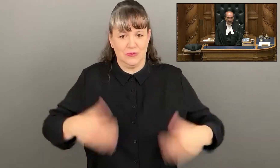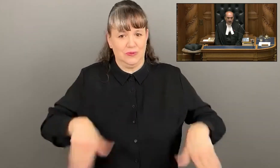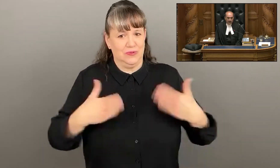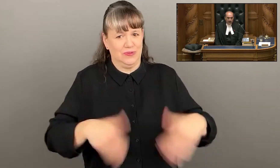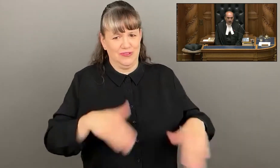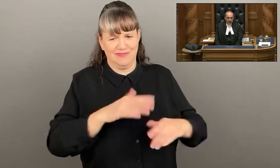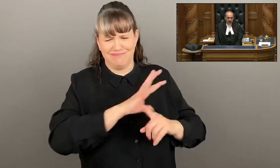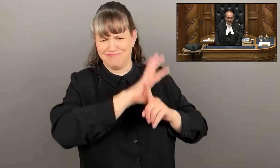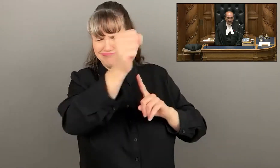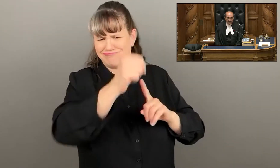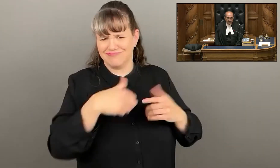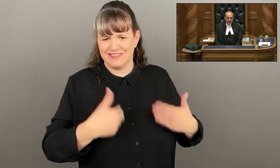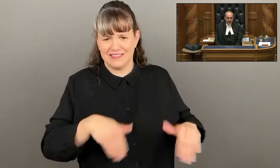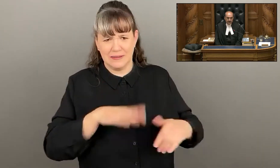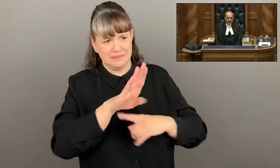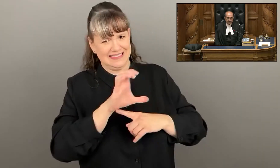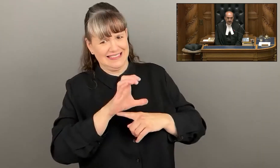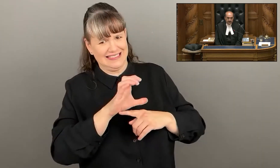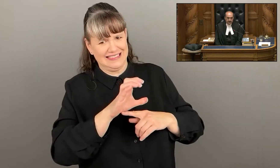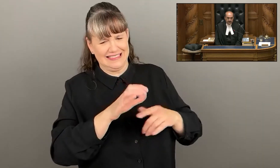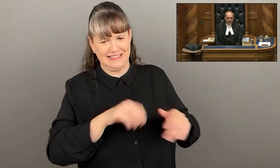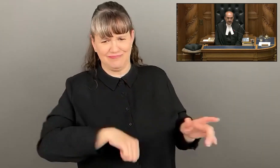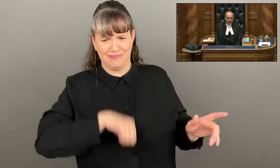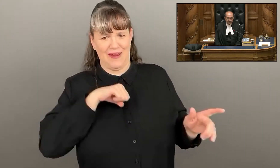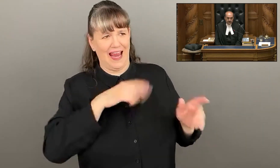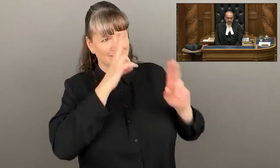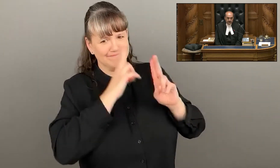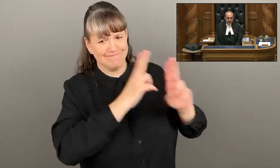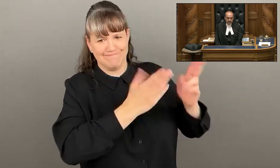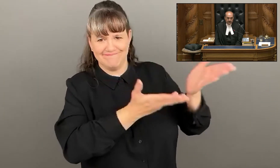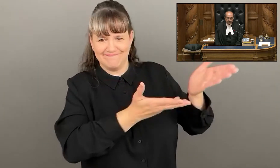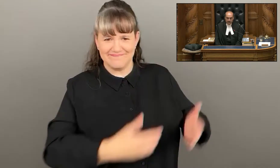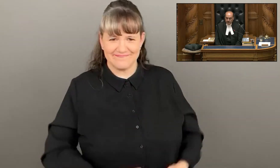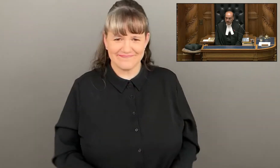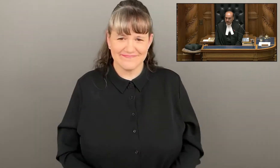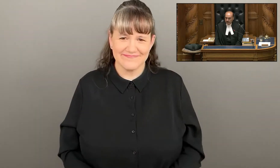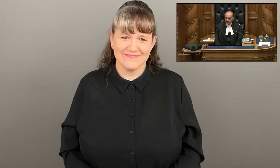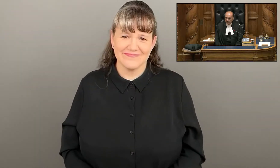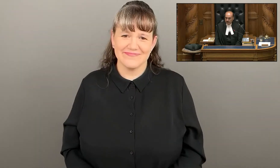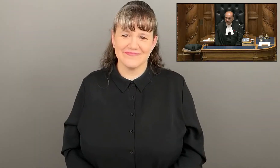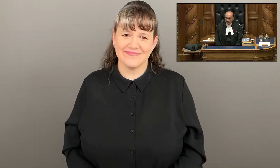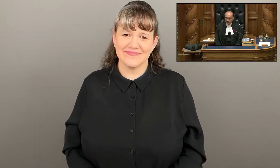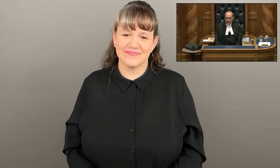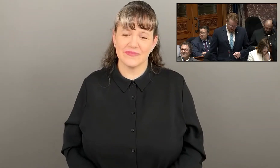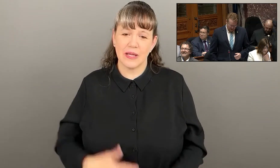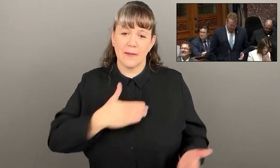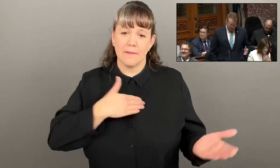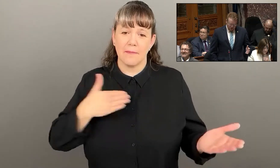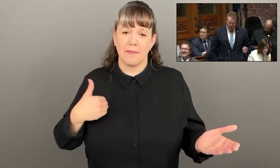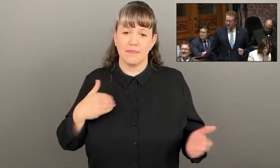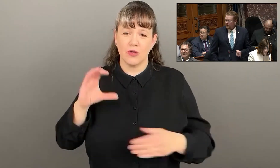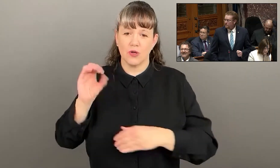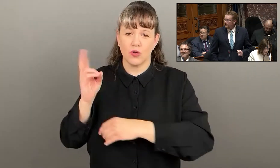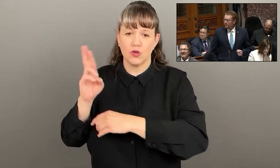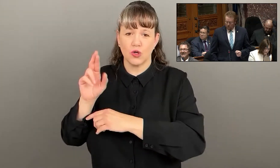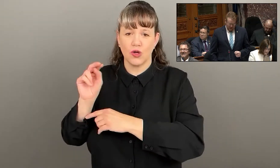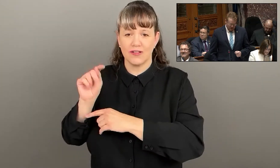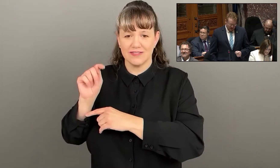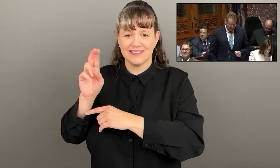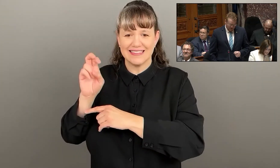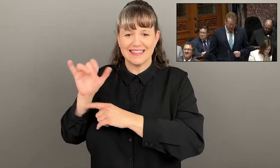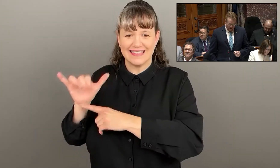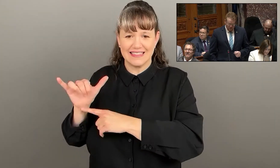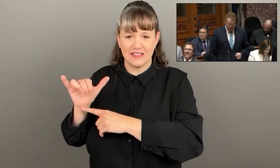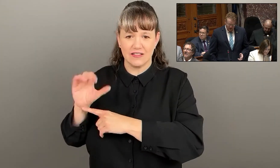Member for Courtney Comox. Thank you, Mr. Speaker. I'd like to welcome a group of grade 6s and 7s and future leaders from